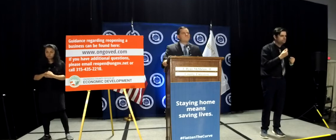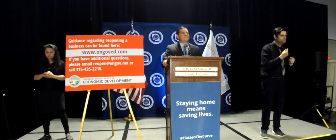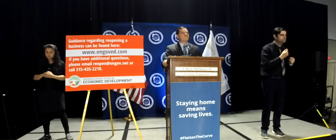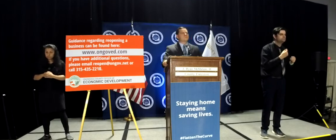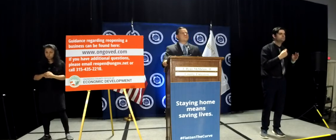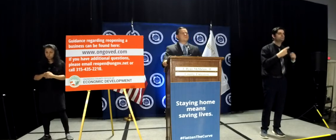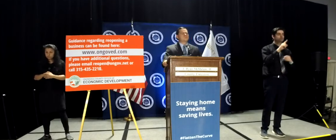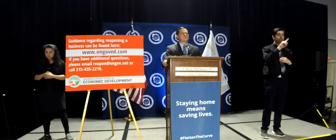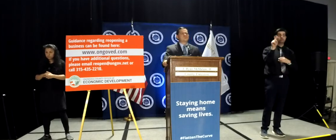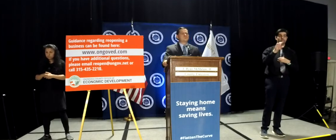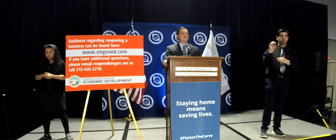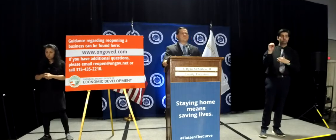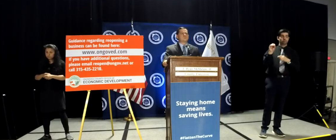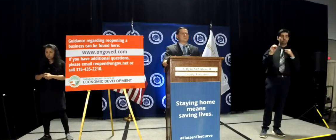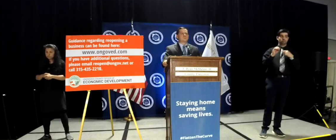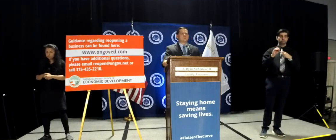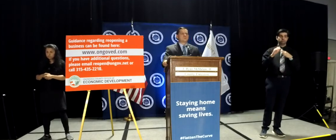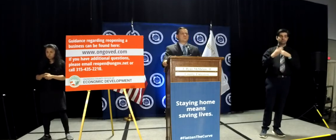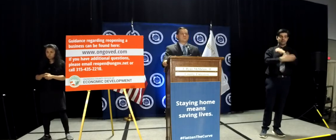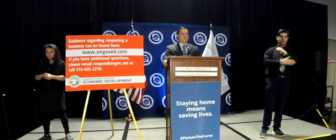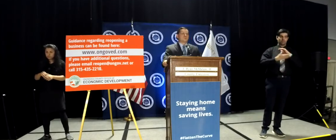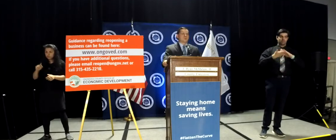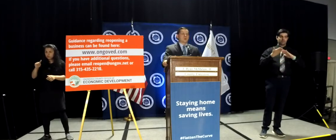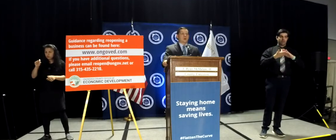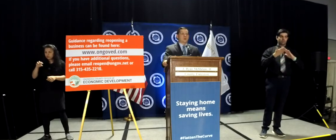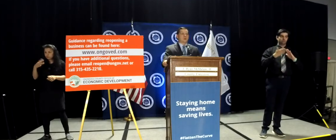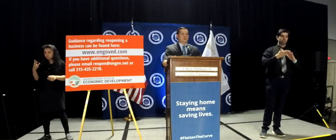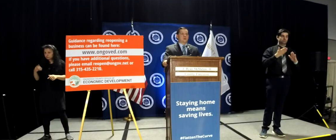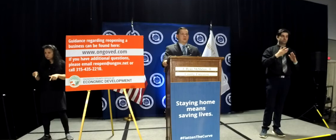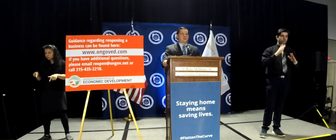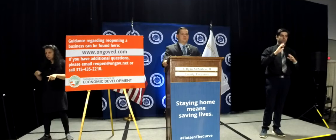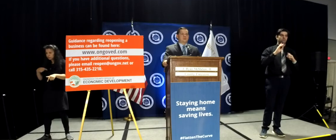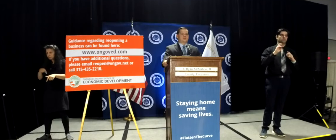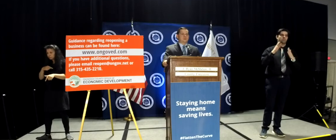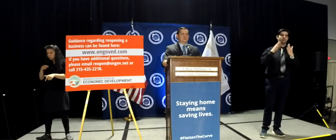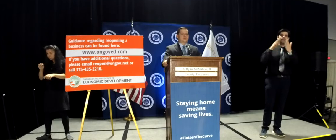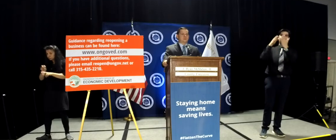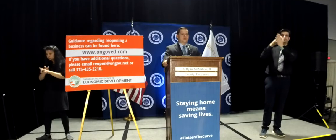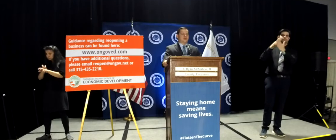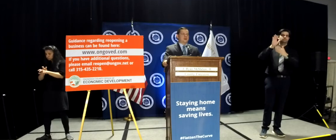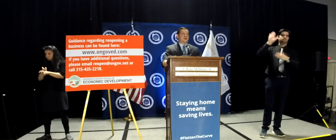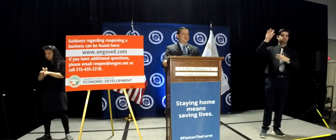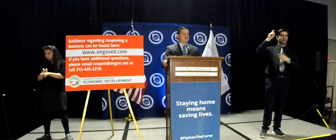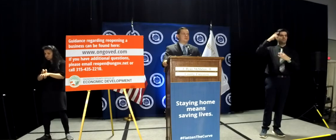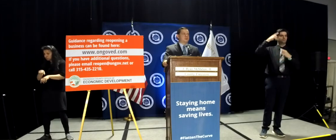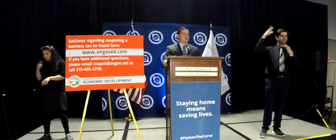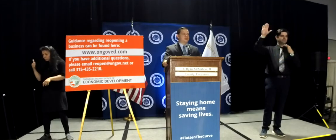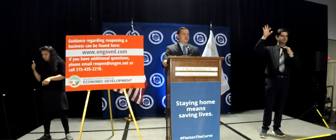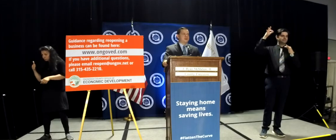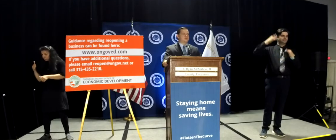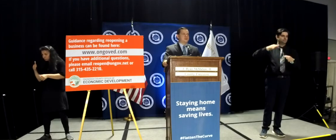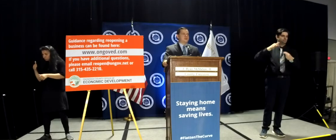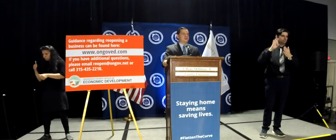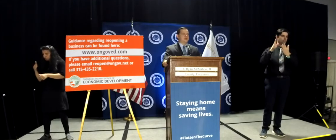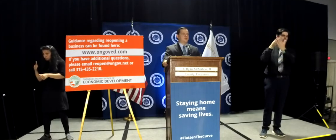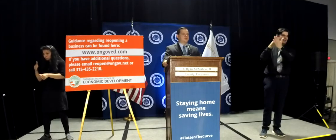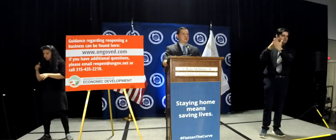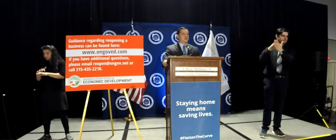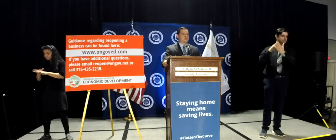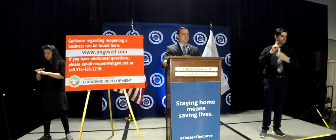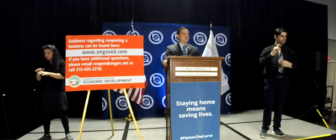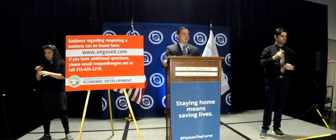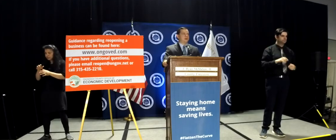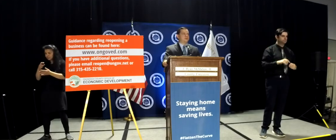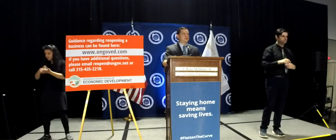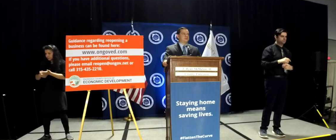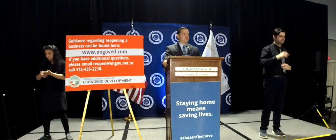that the county is running that go against what the state guidance is? I don't know. Is somebody trying to tell us we need to shut down our